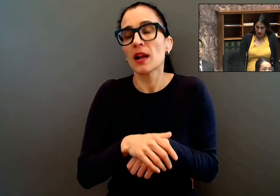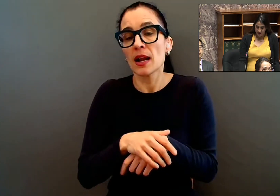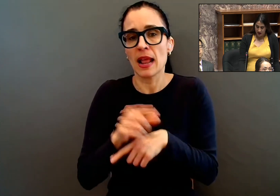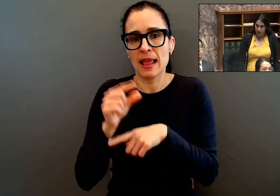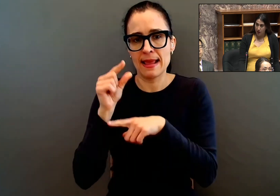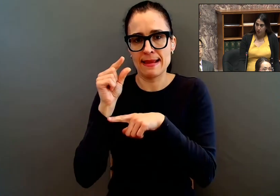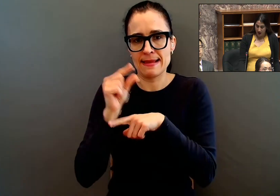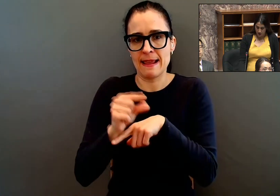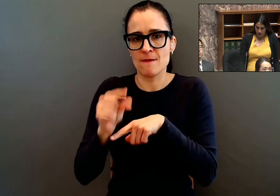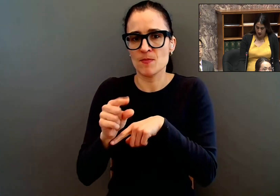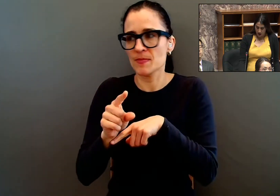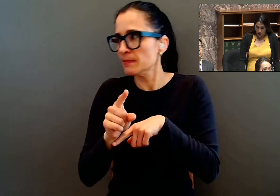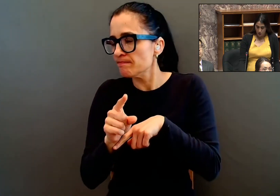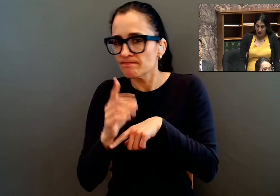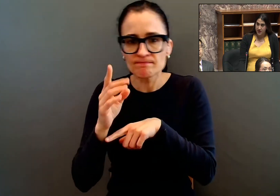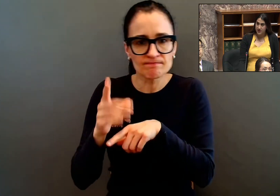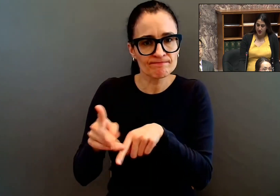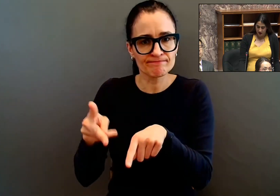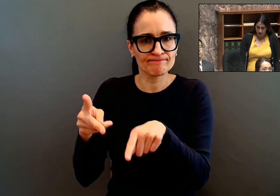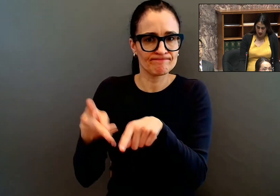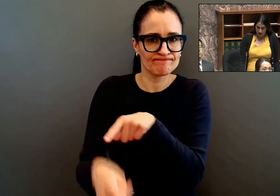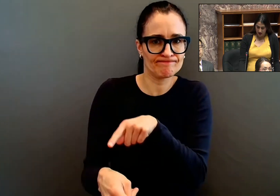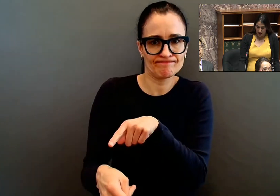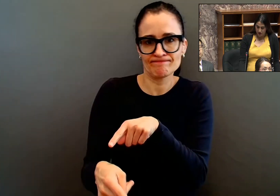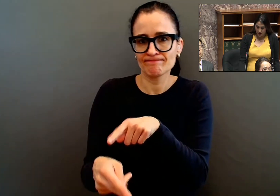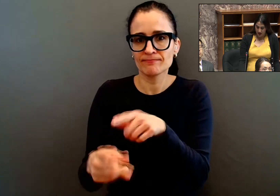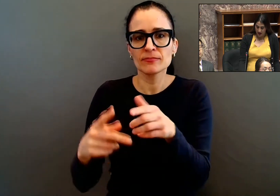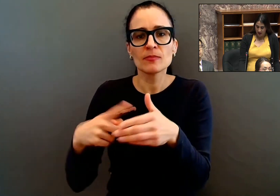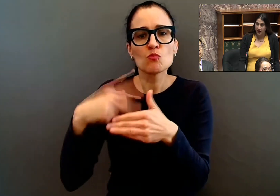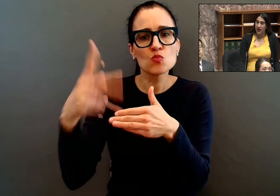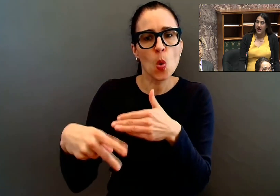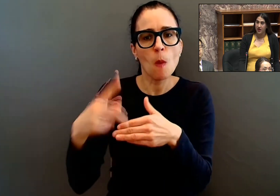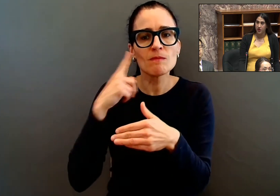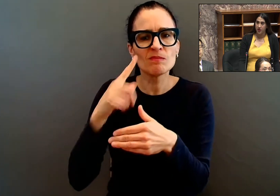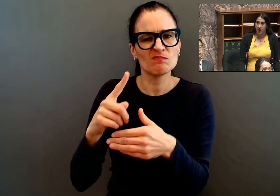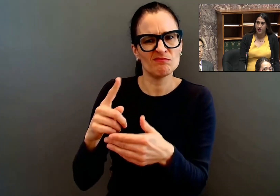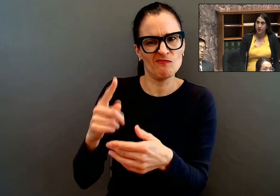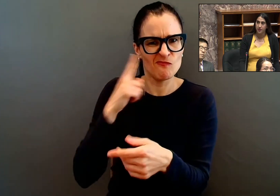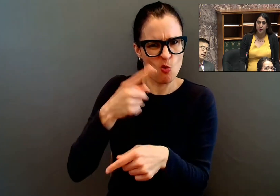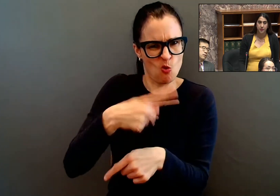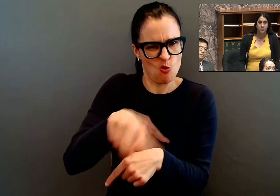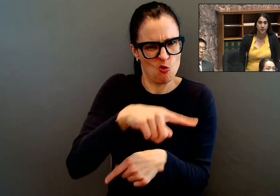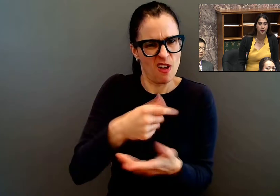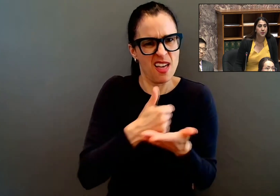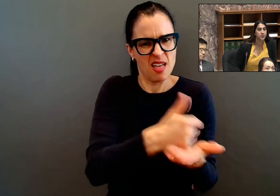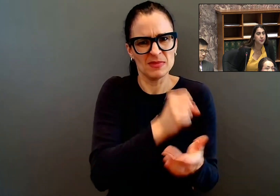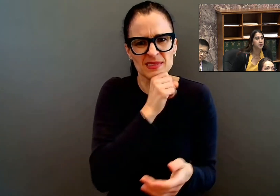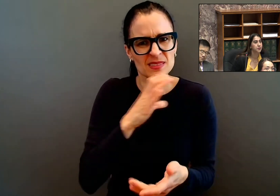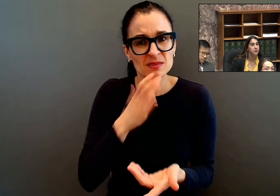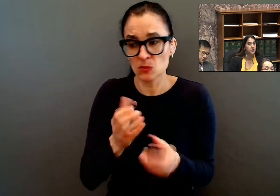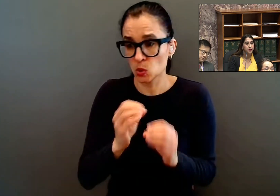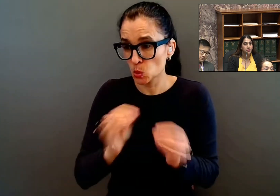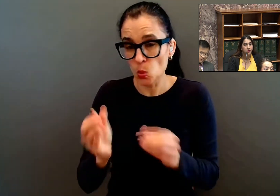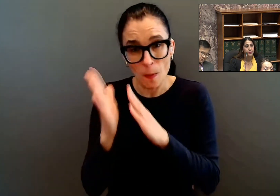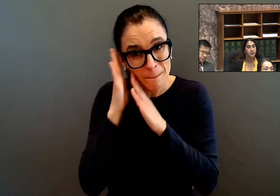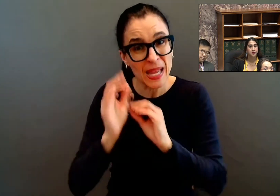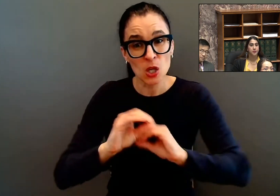care is a real priority, why does this government keep treating it like an afterthought?